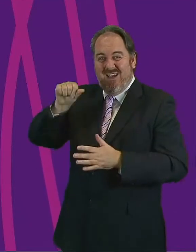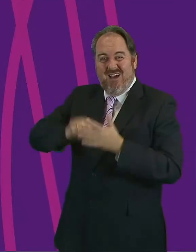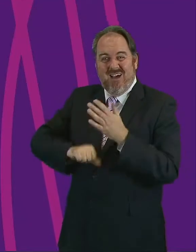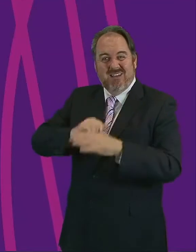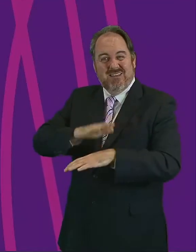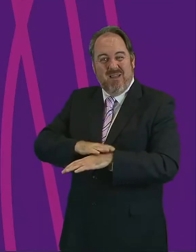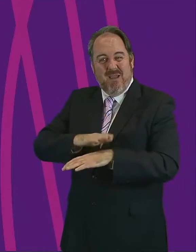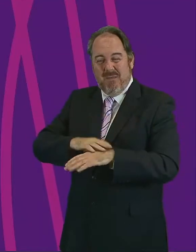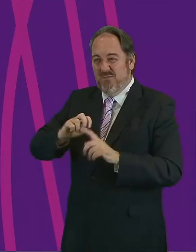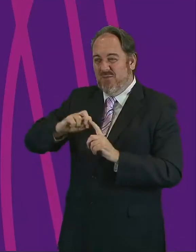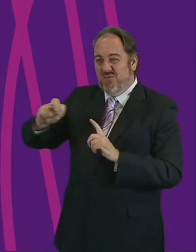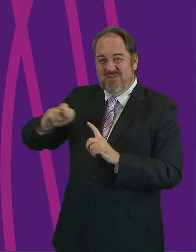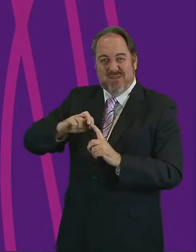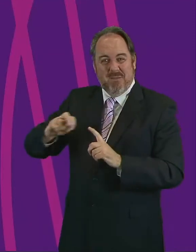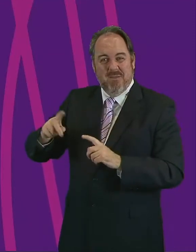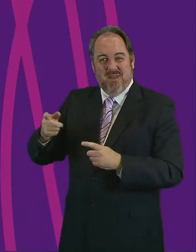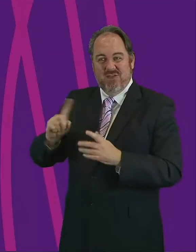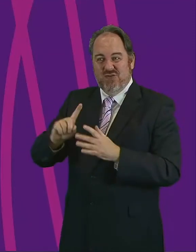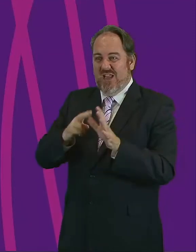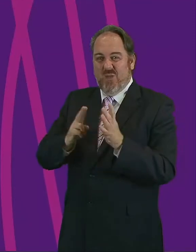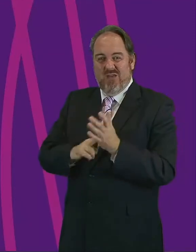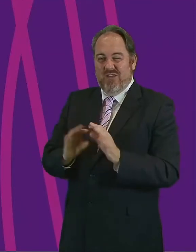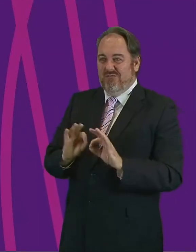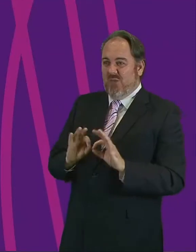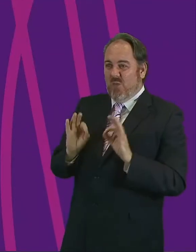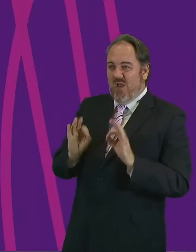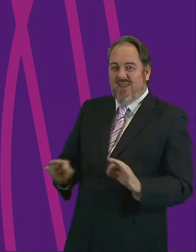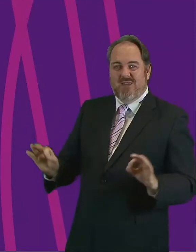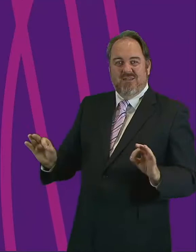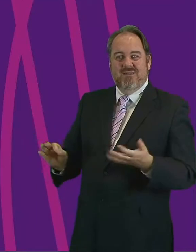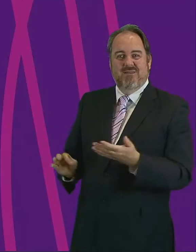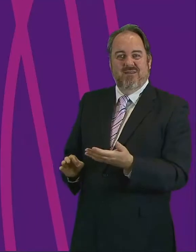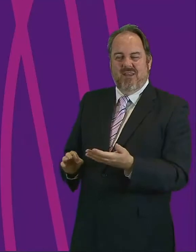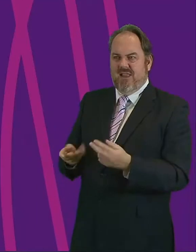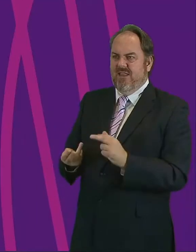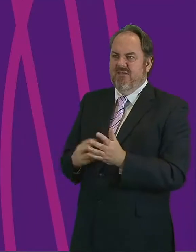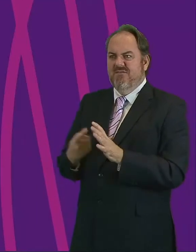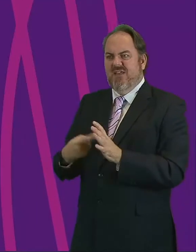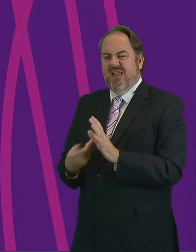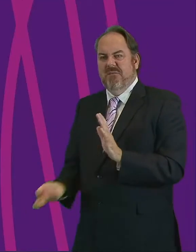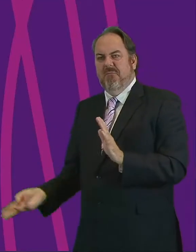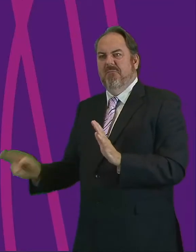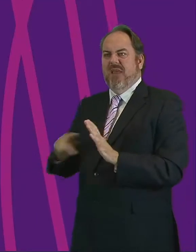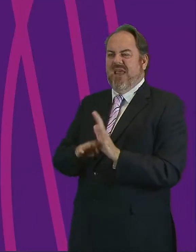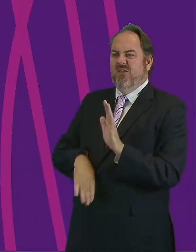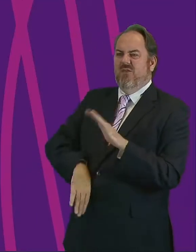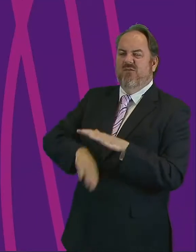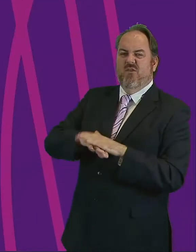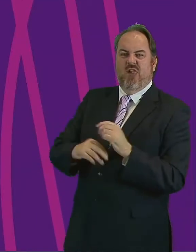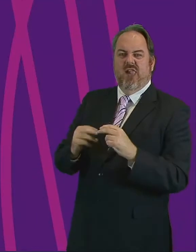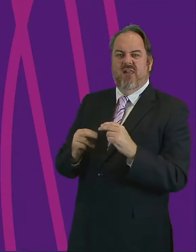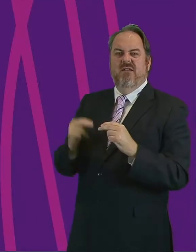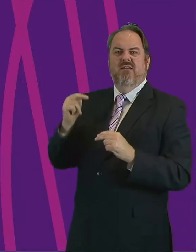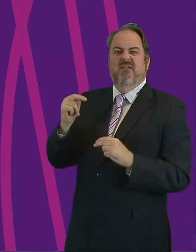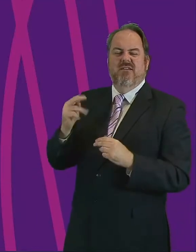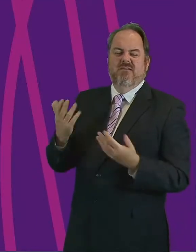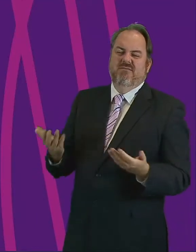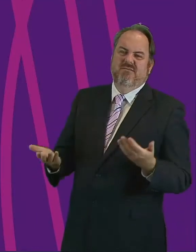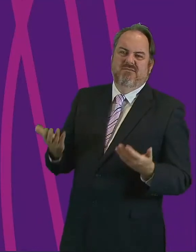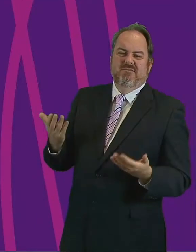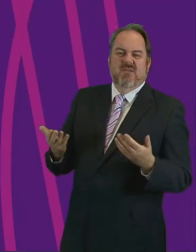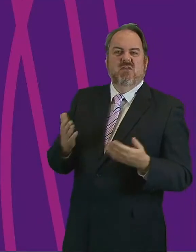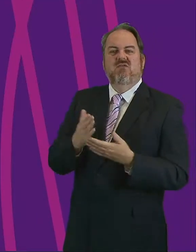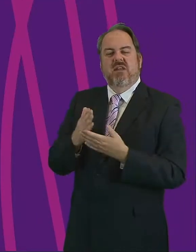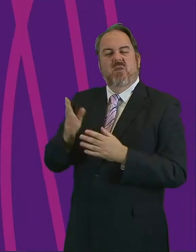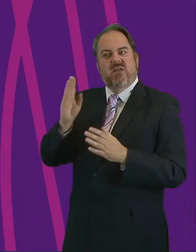tourism industry. We know that the support for wages and jobs will also come to an end in that time period. So the point is, looking